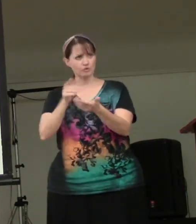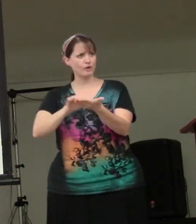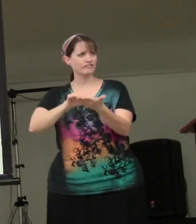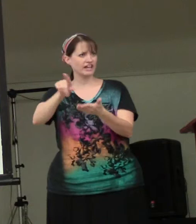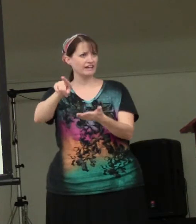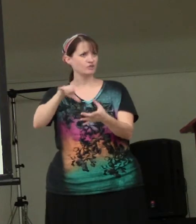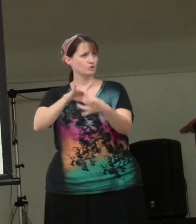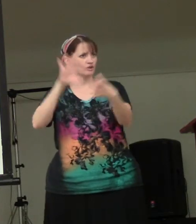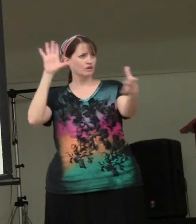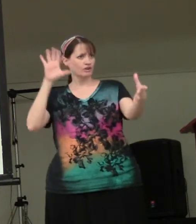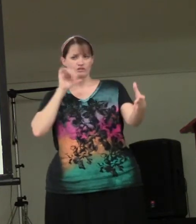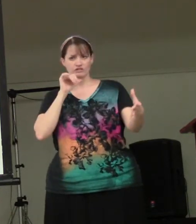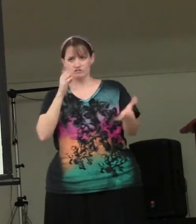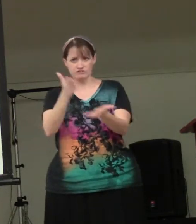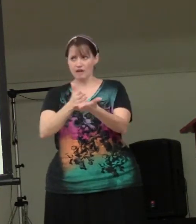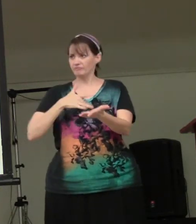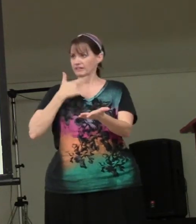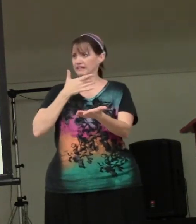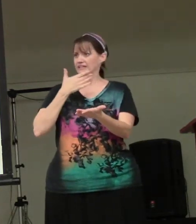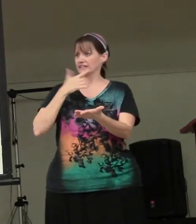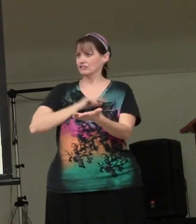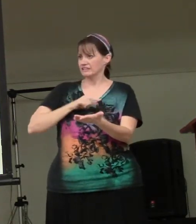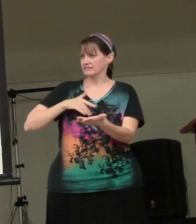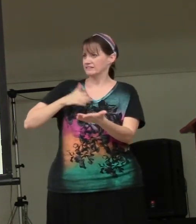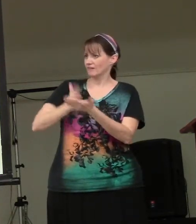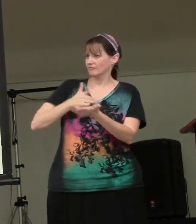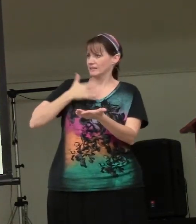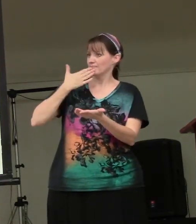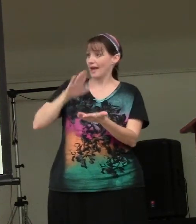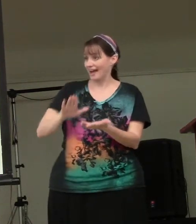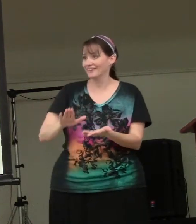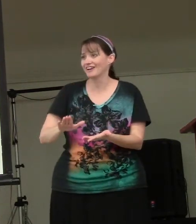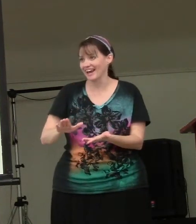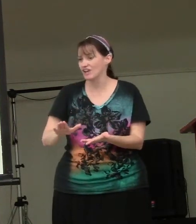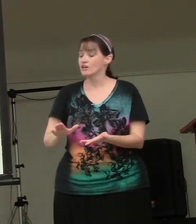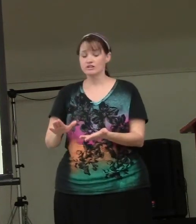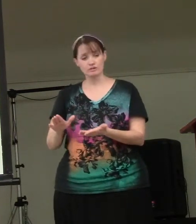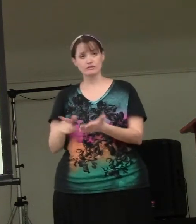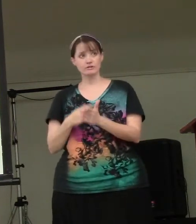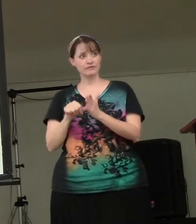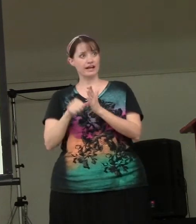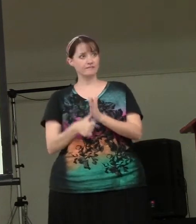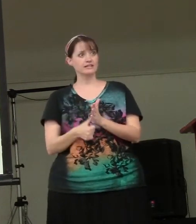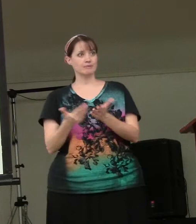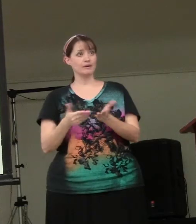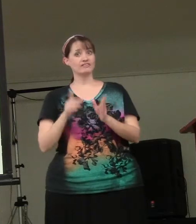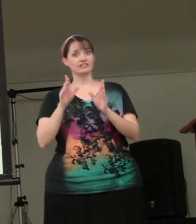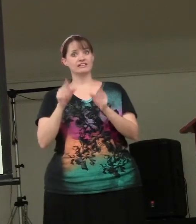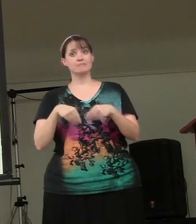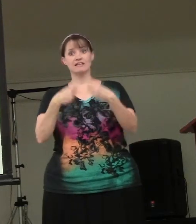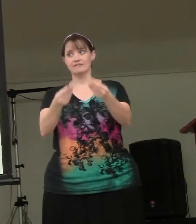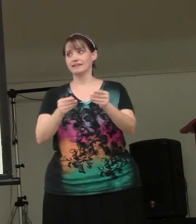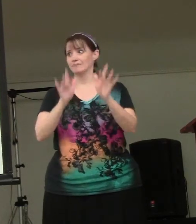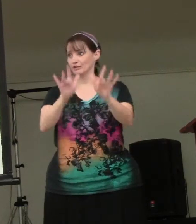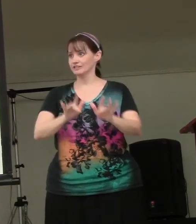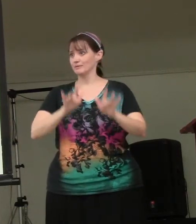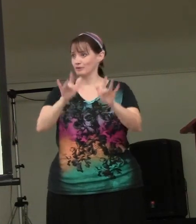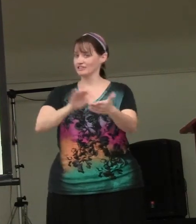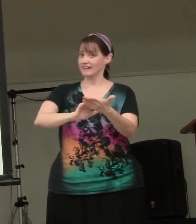you I forgave you. Stop feeling guilty, stop feeling bad, okay? So sometimes we have to emphasize, maybe we have to keep giving them mercy and mercy, I